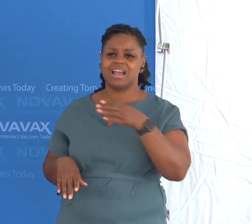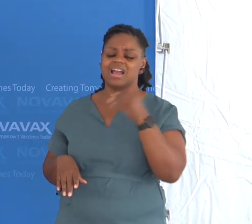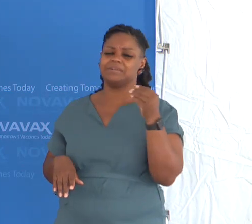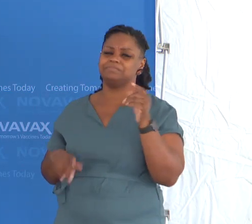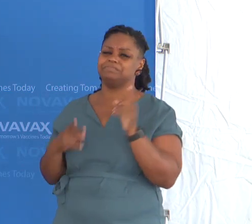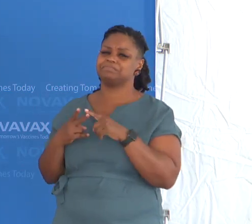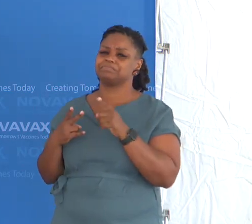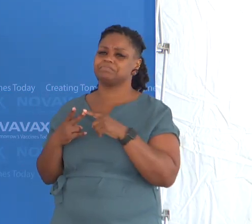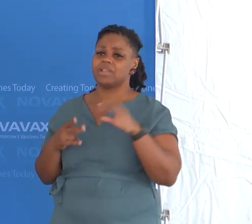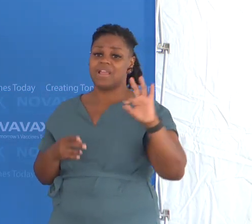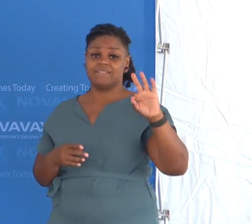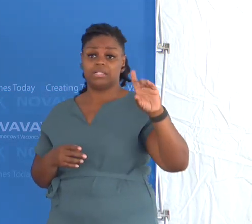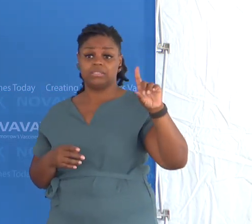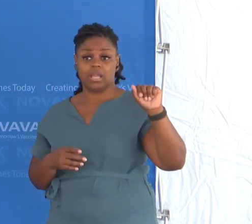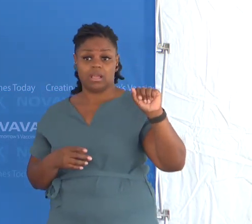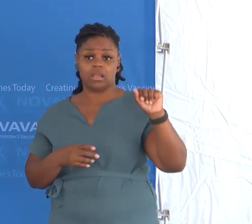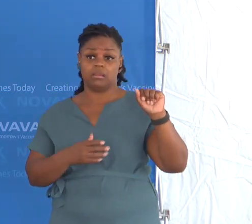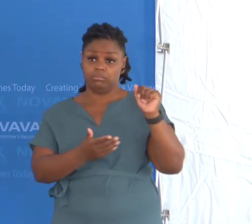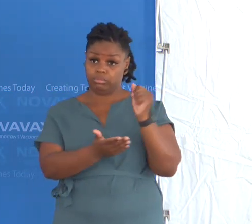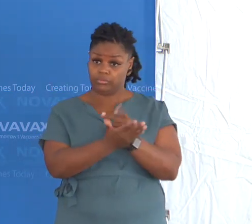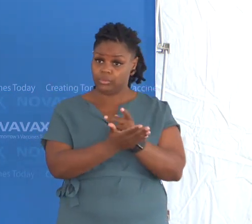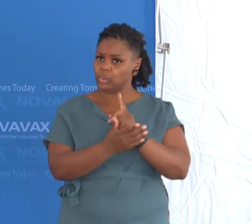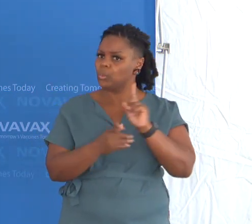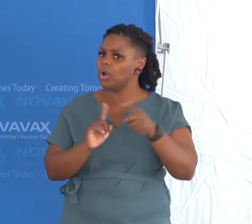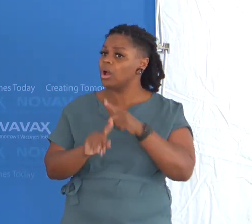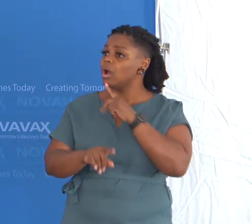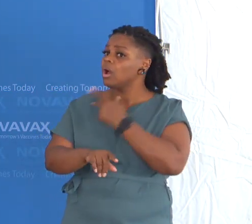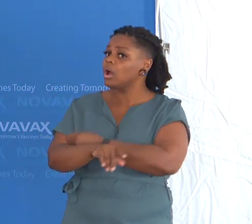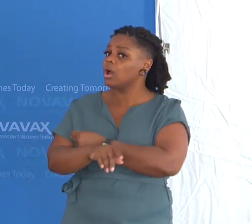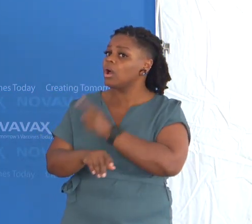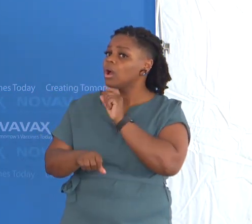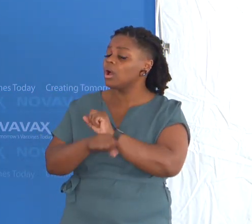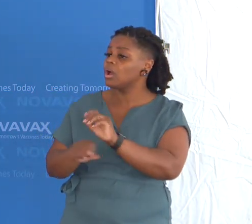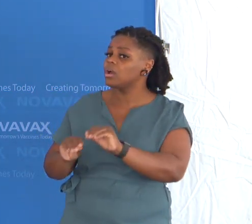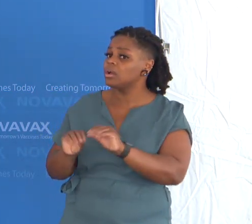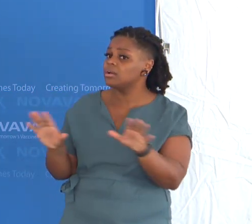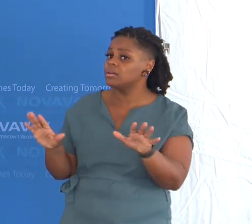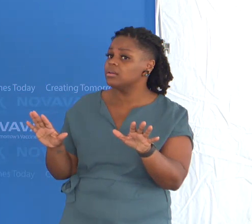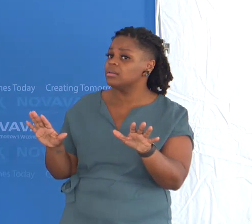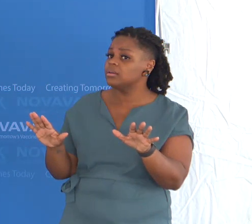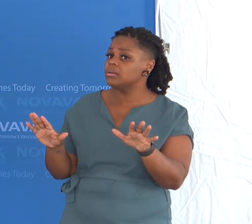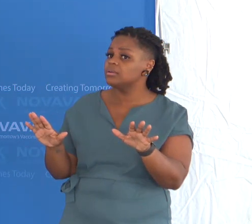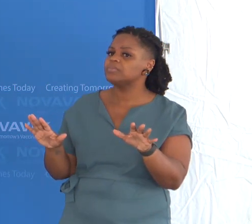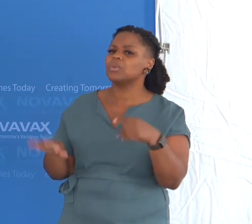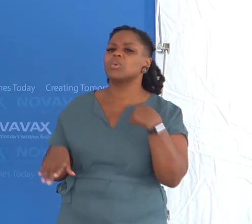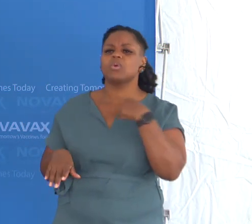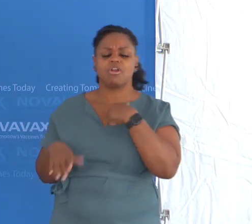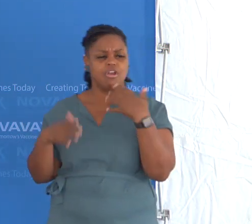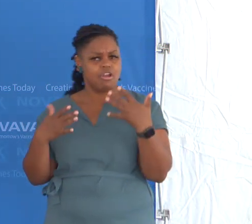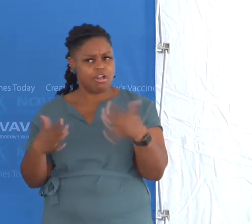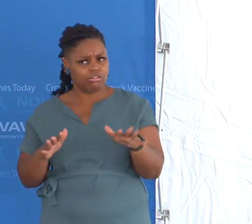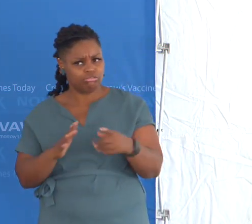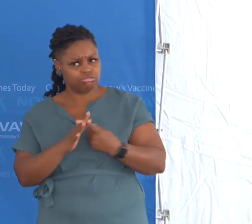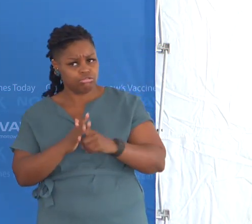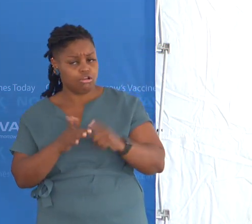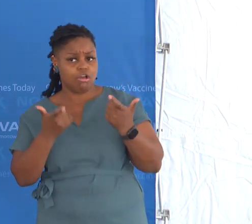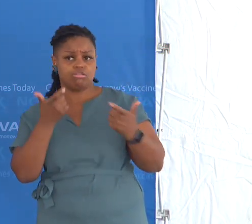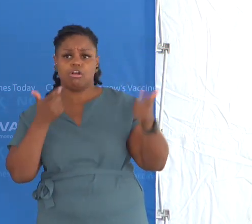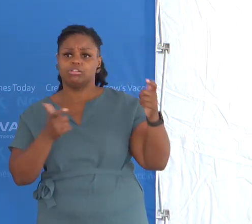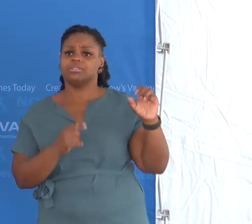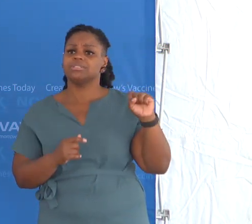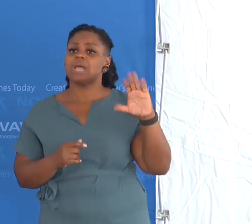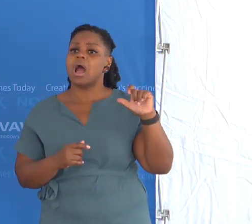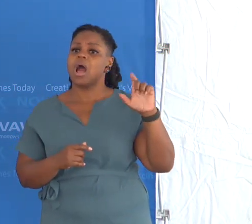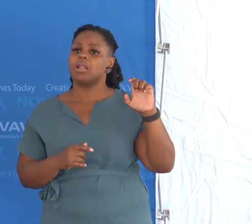When can we get vaccine? That we're working on. We're not waiting on at all. We've started large-scale manufacturing. We are in 7